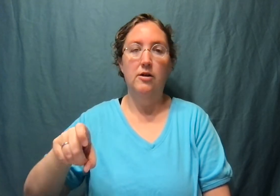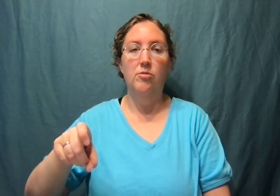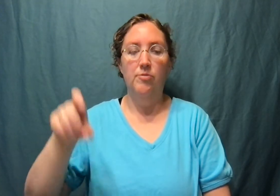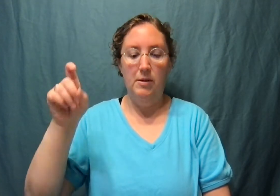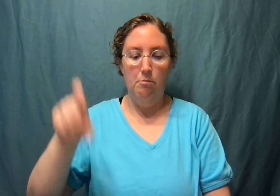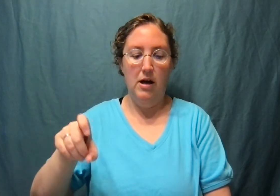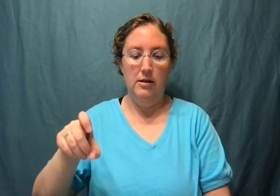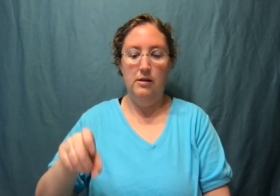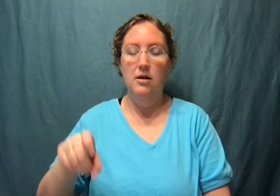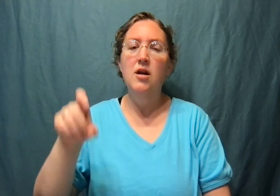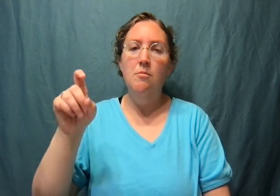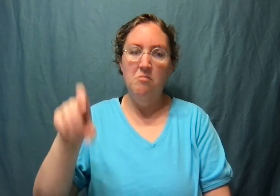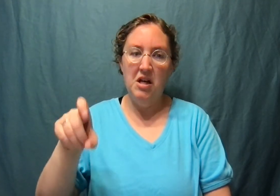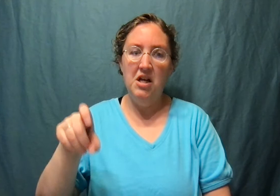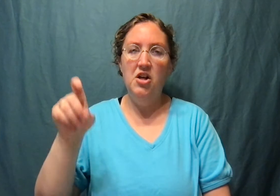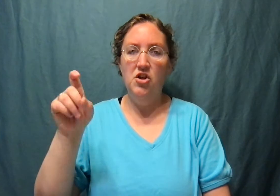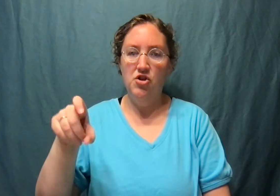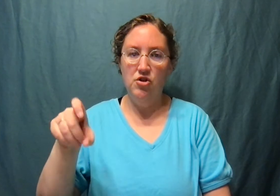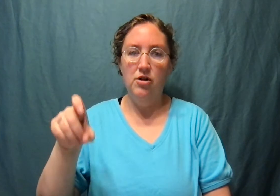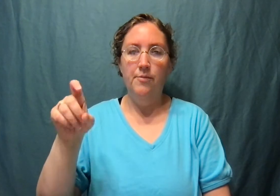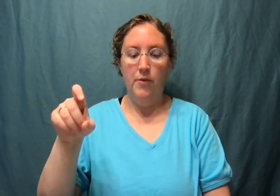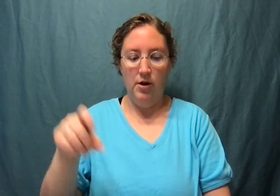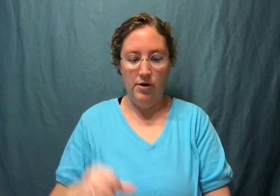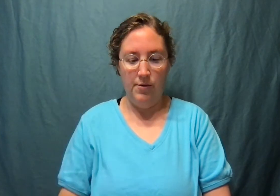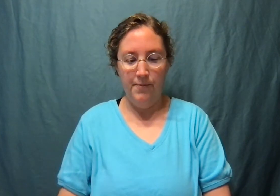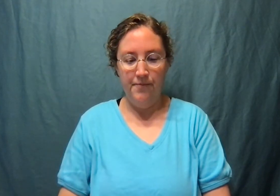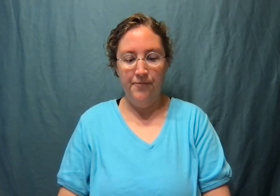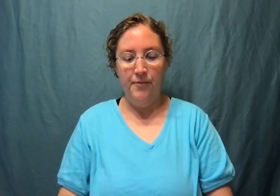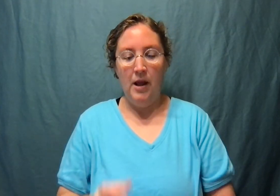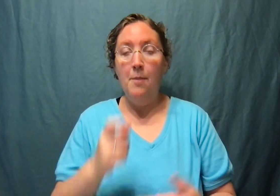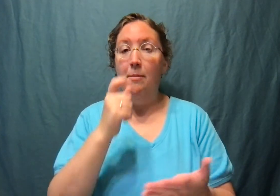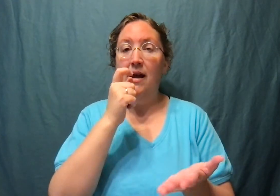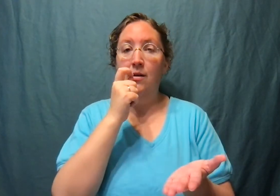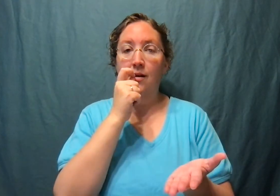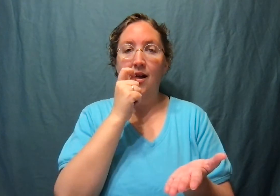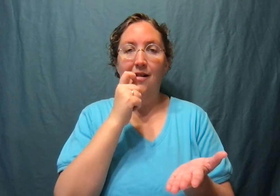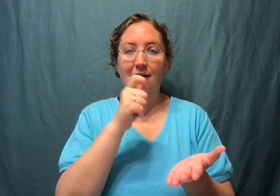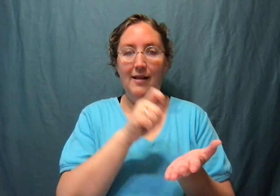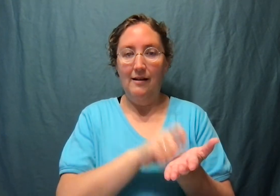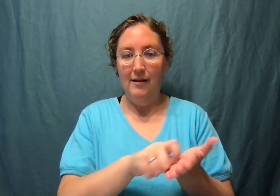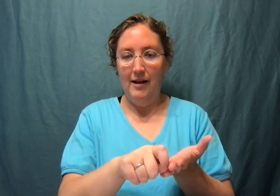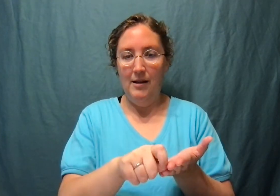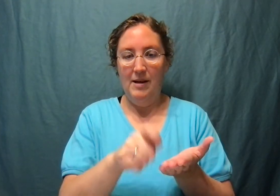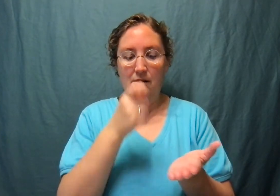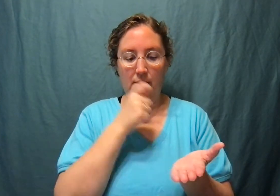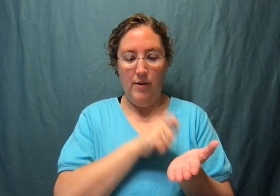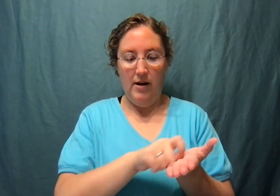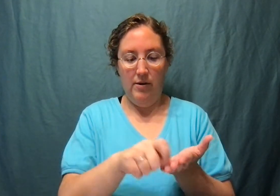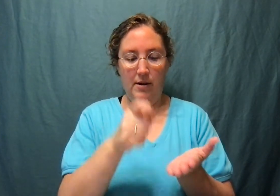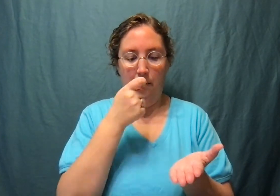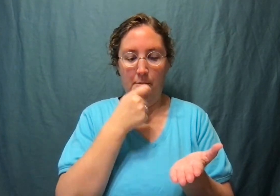movement, must, need, should, ought to. Pen, like licking the pencil and writing with it,